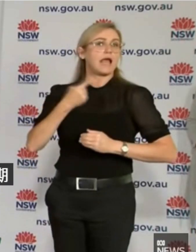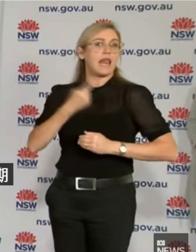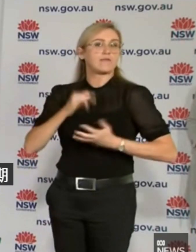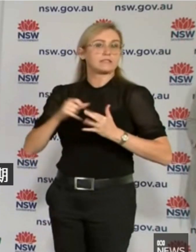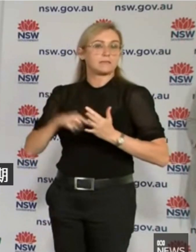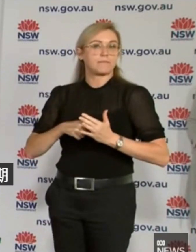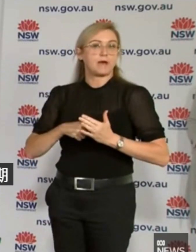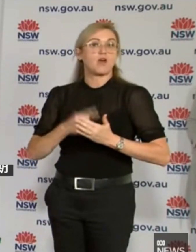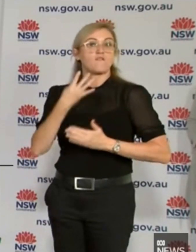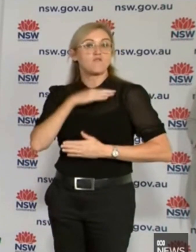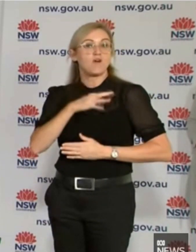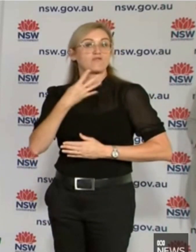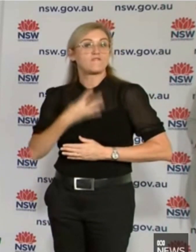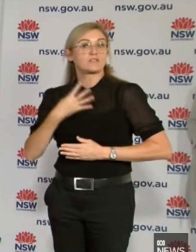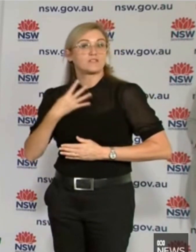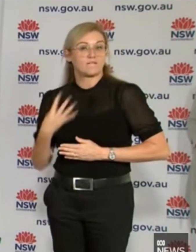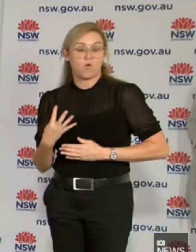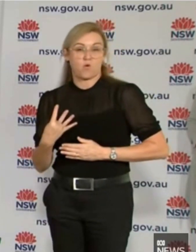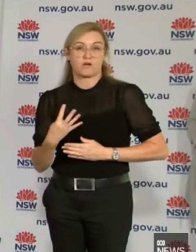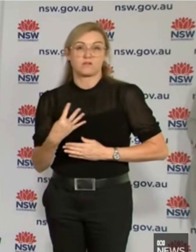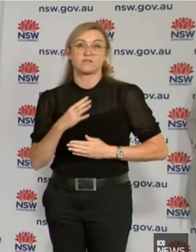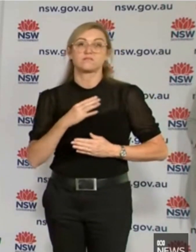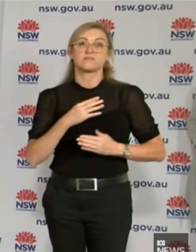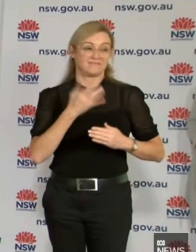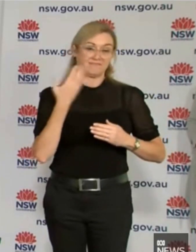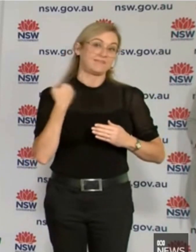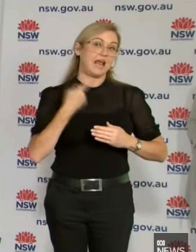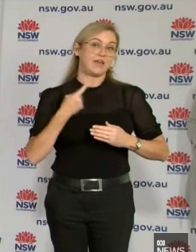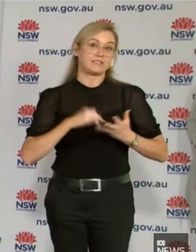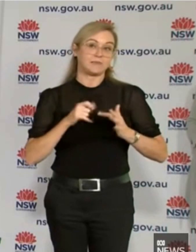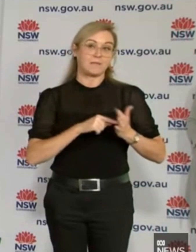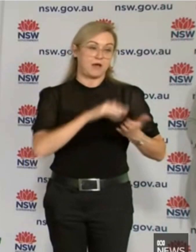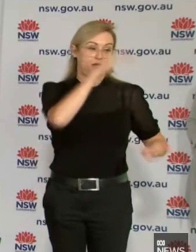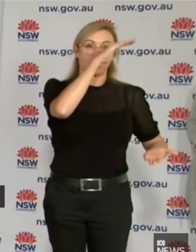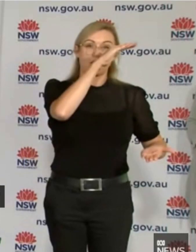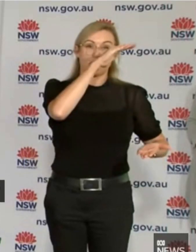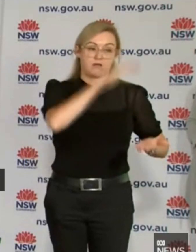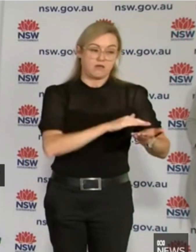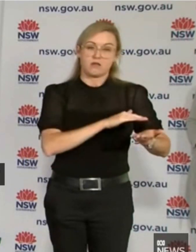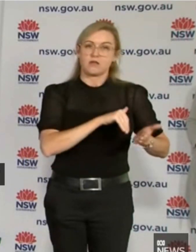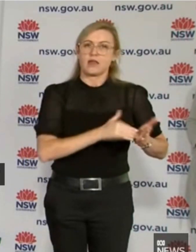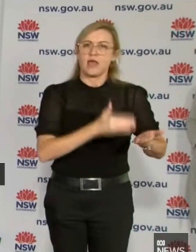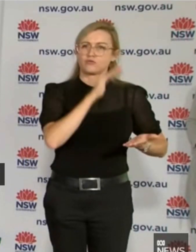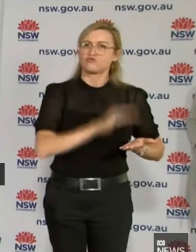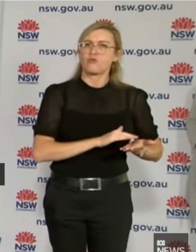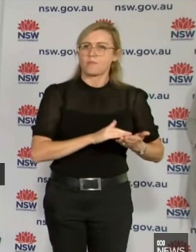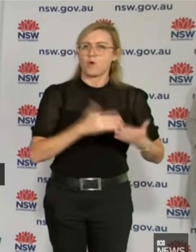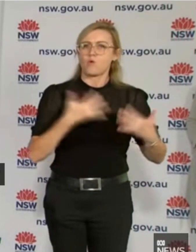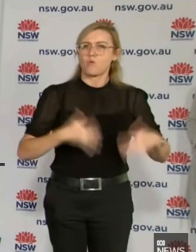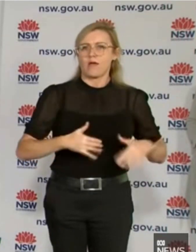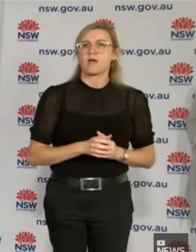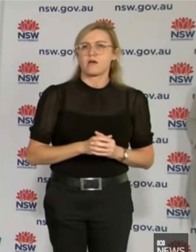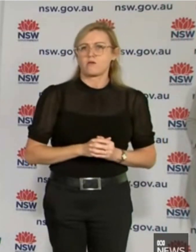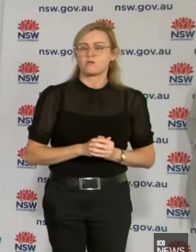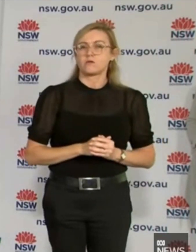were 444 cases on the 11th of September. So to drop to 220 is actually a really positive indicator, and actually it's